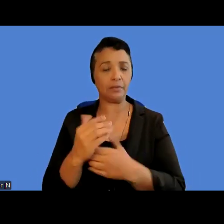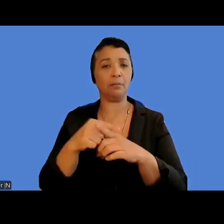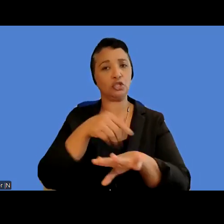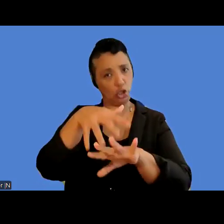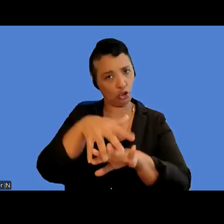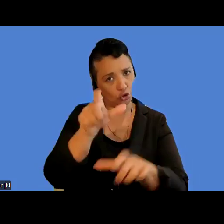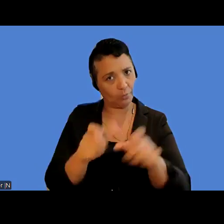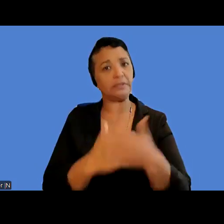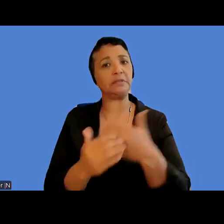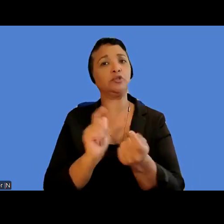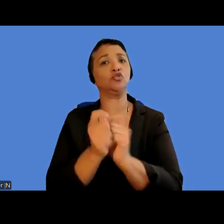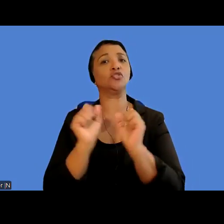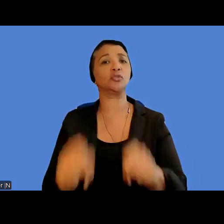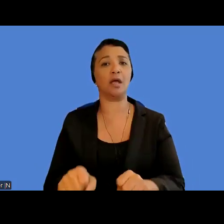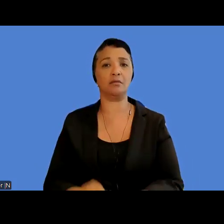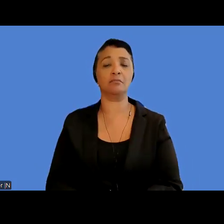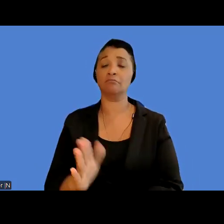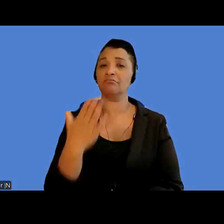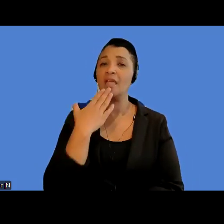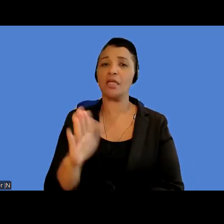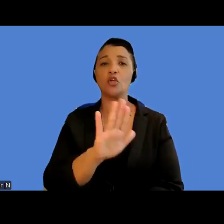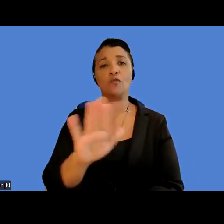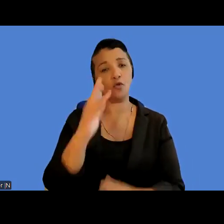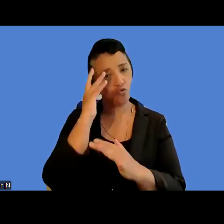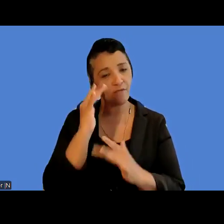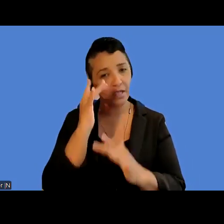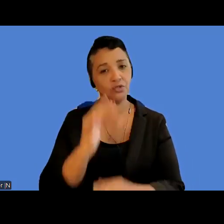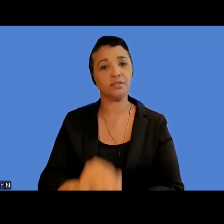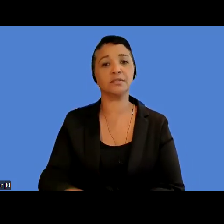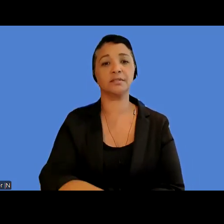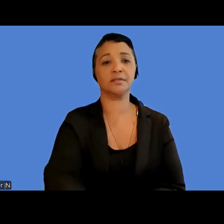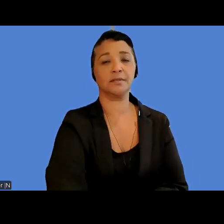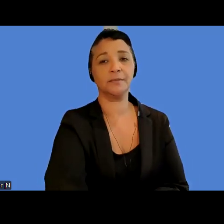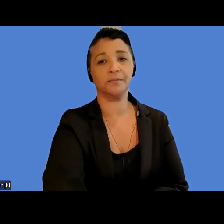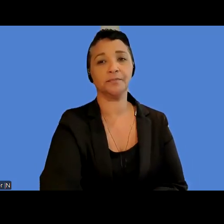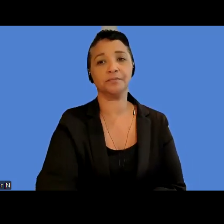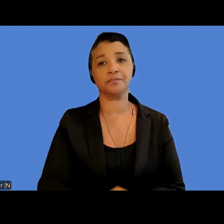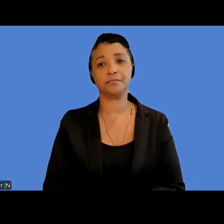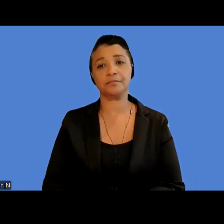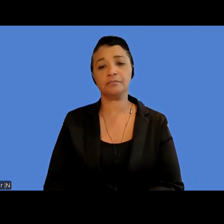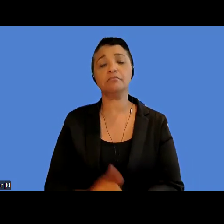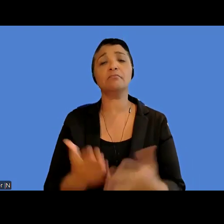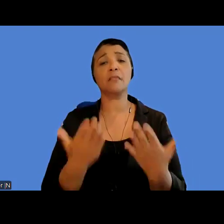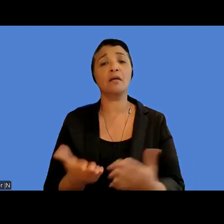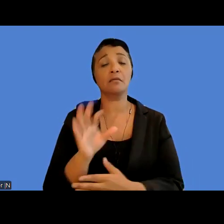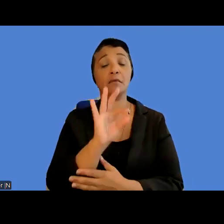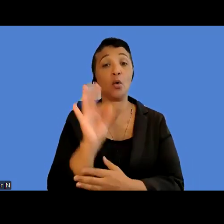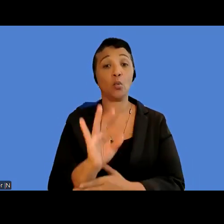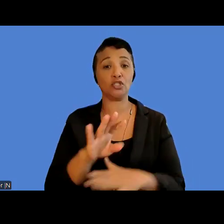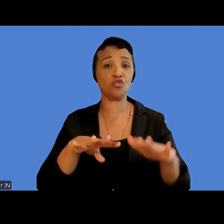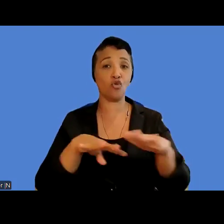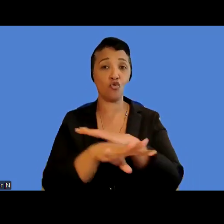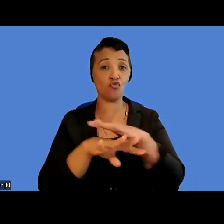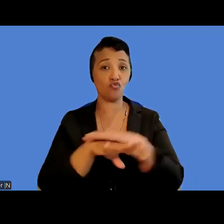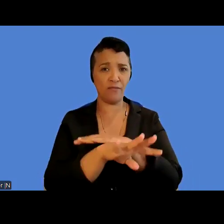well. Thank you so much for these reflections. I mean, for the question about refugees, Greta, do you